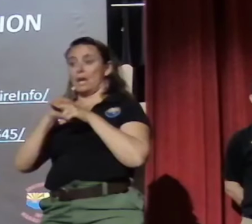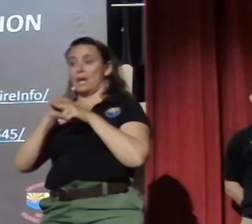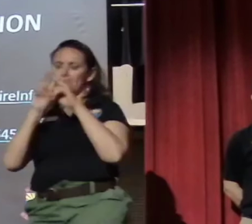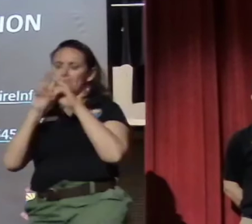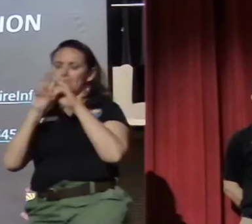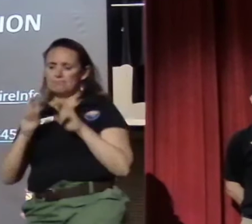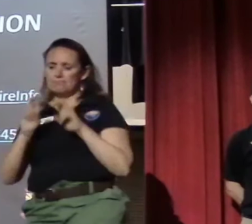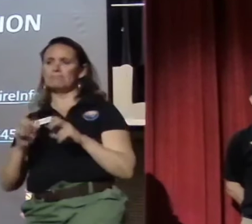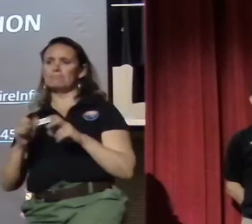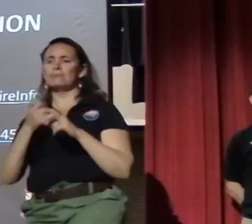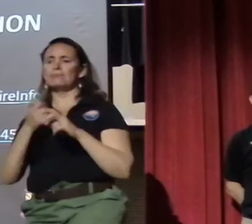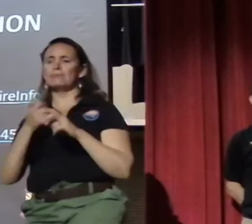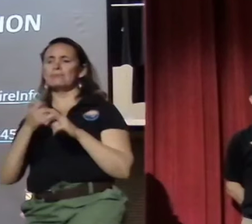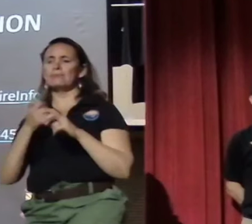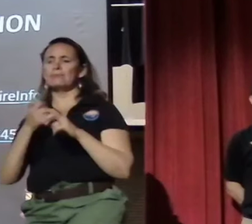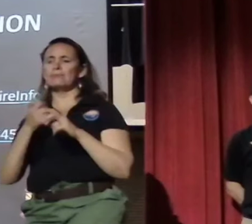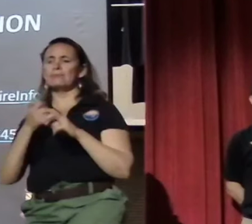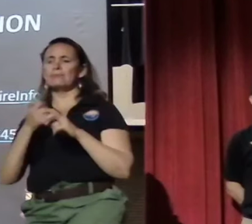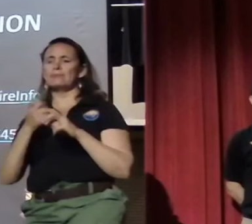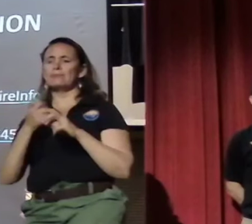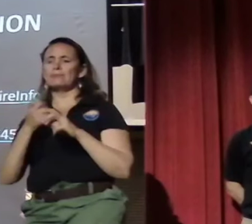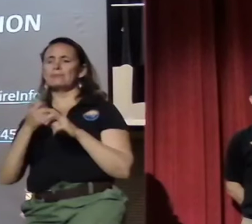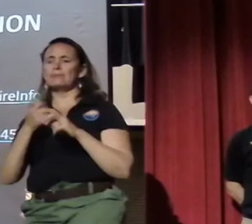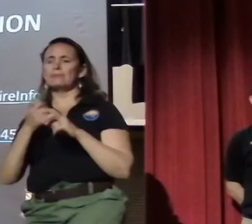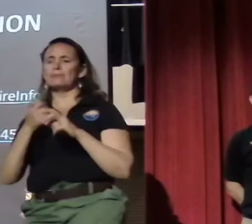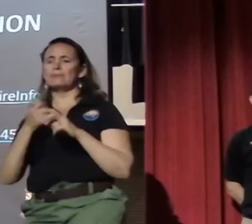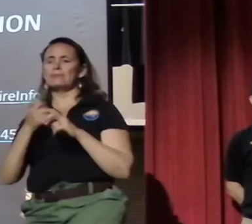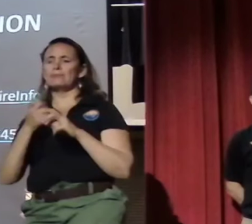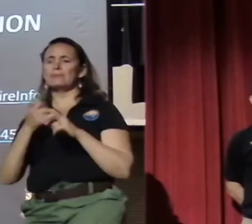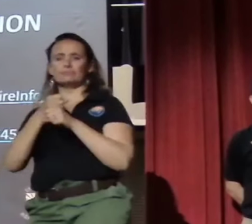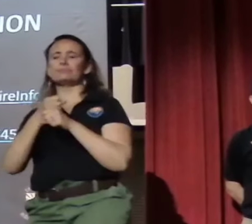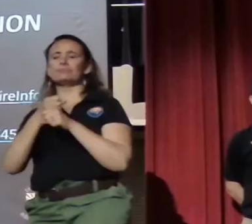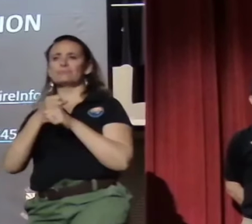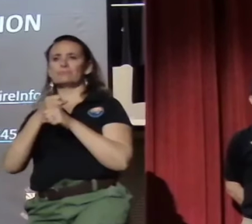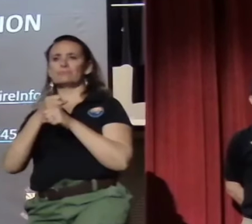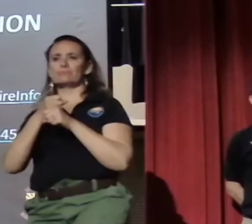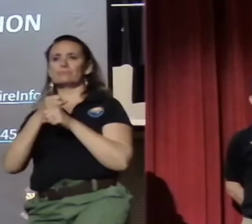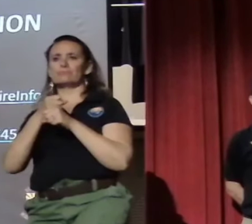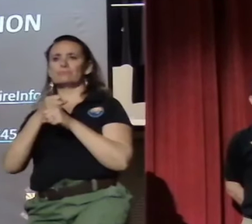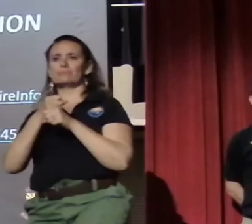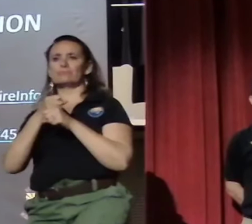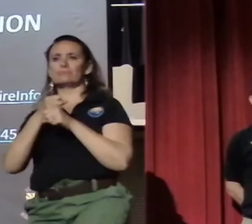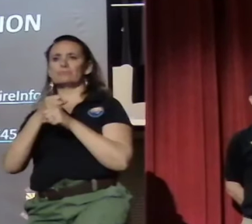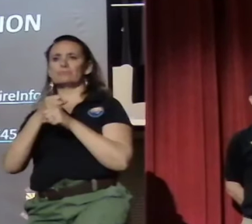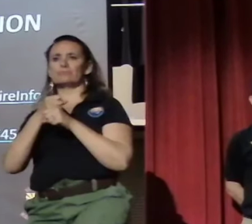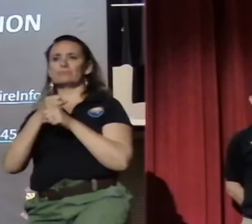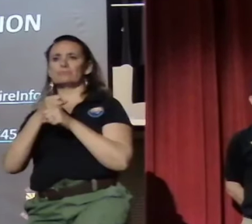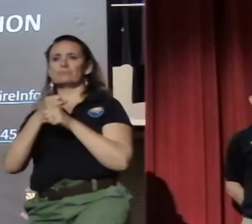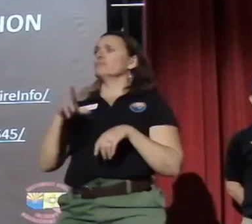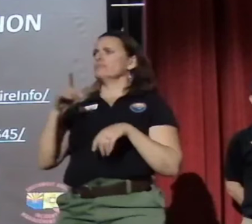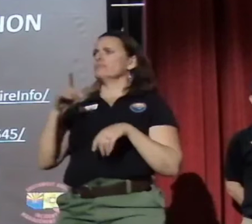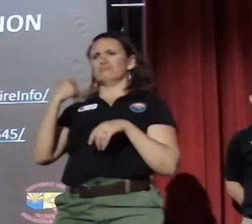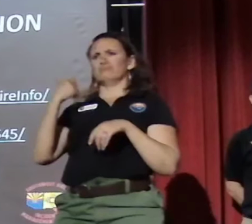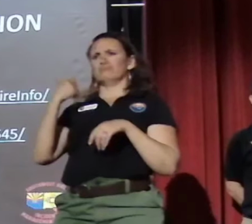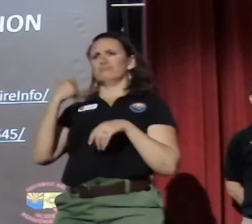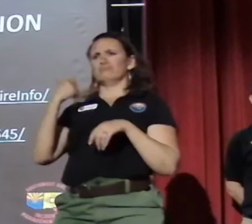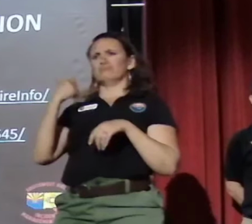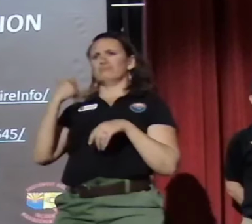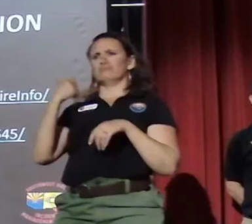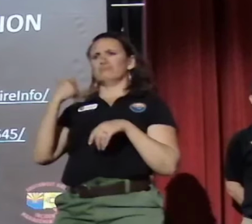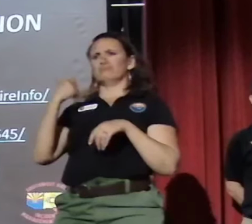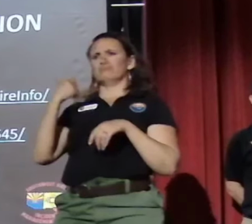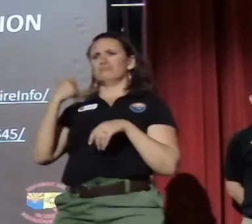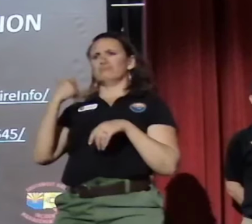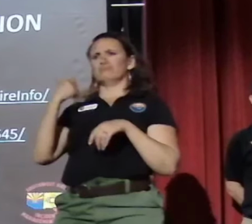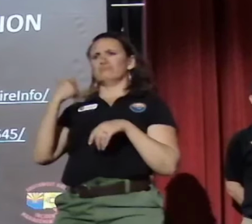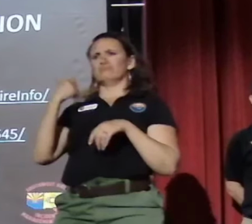several times throughout the year, and certainly prior to fire season. So we did a exercise up by the airport this year where we did a